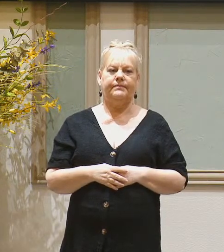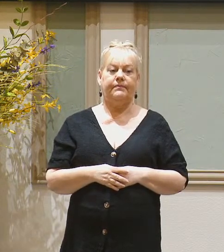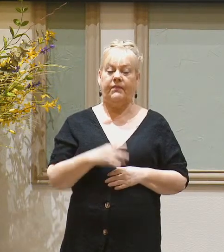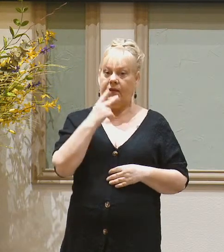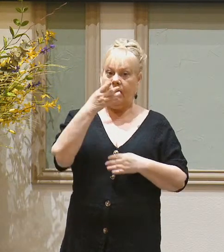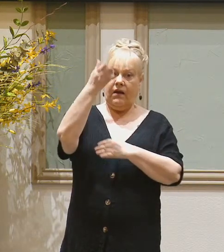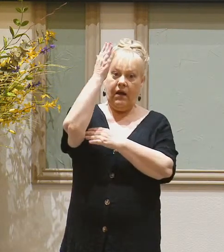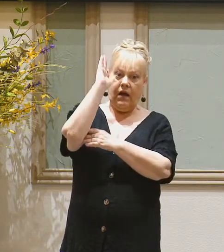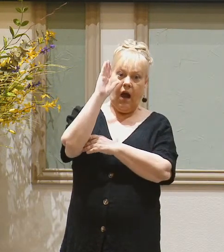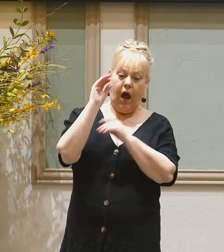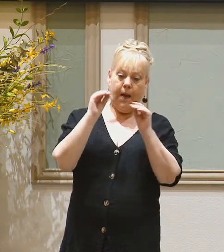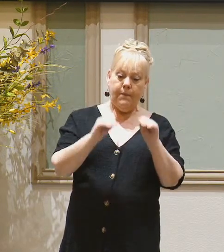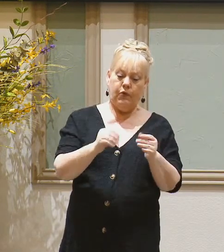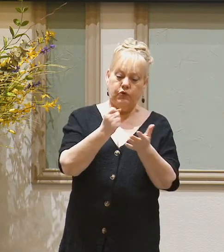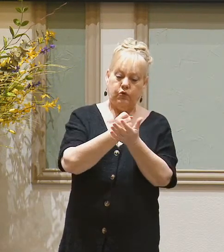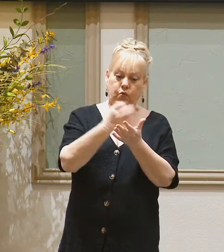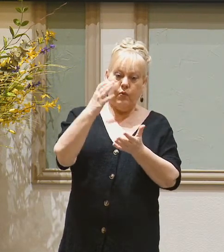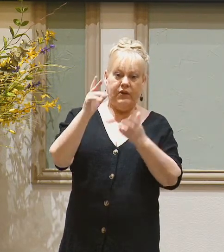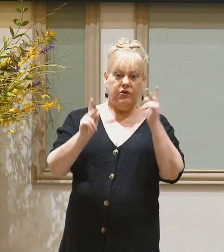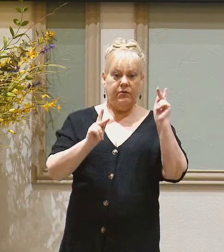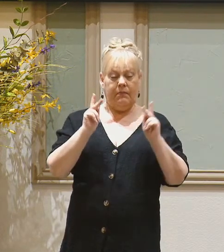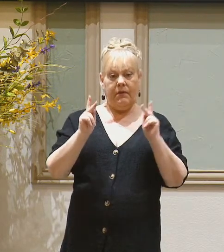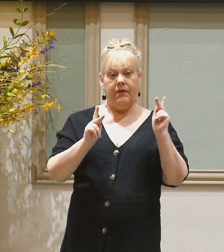See, God puts rich people